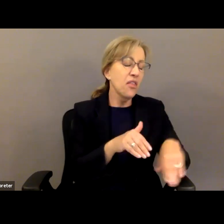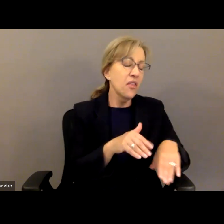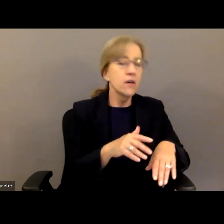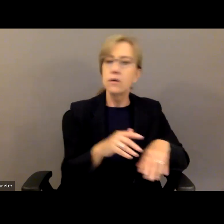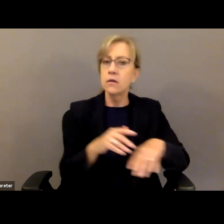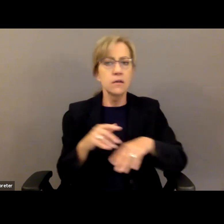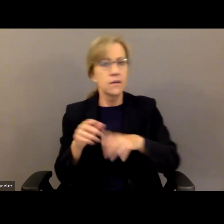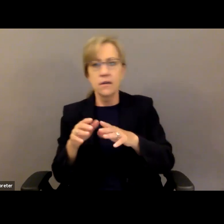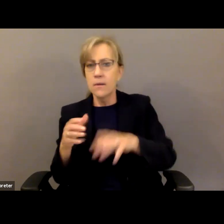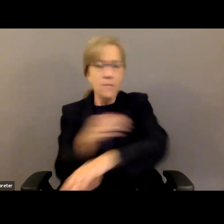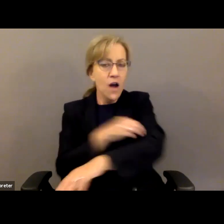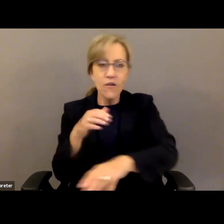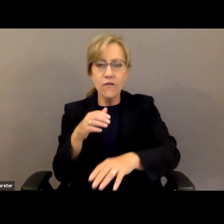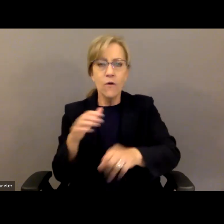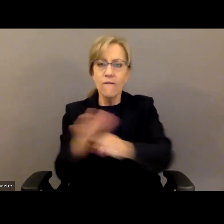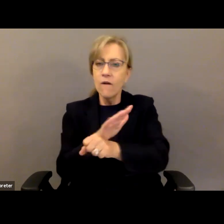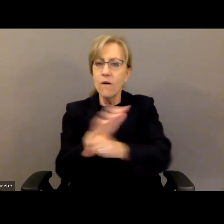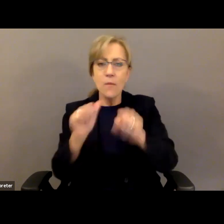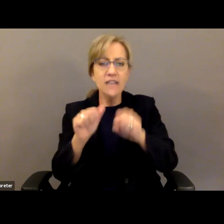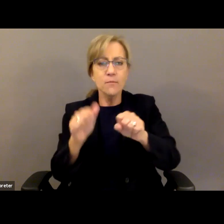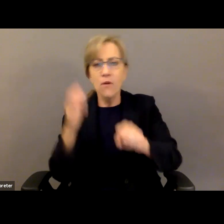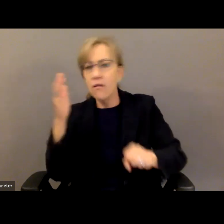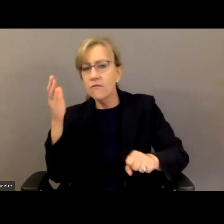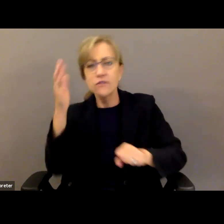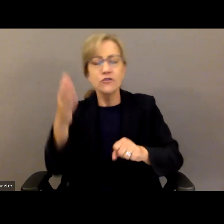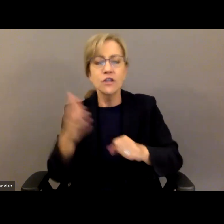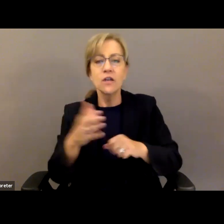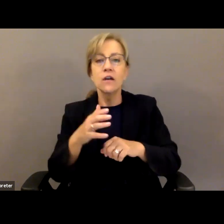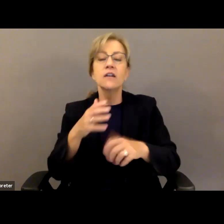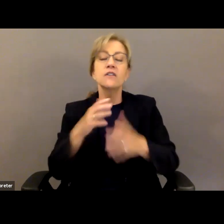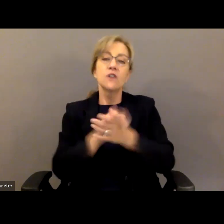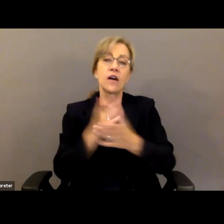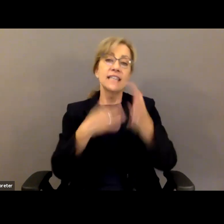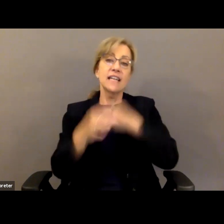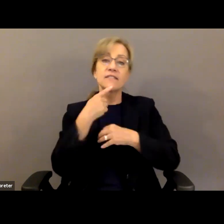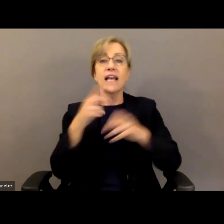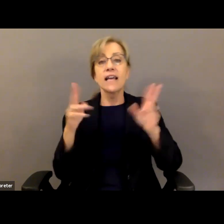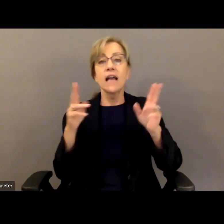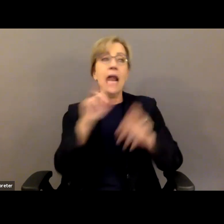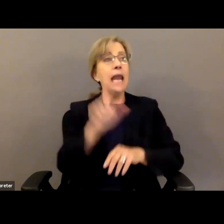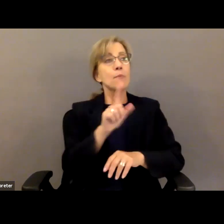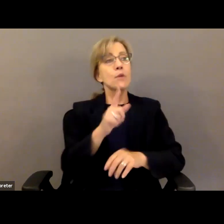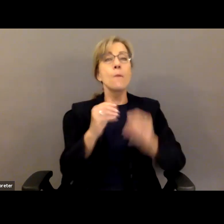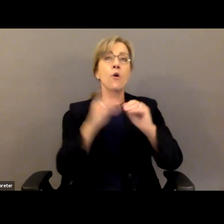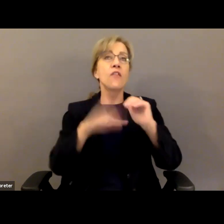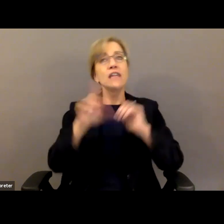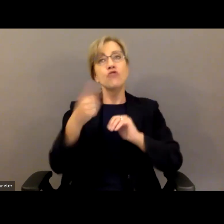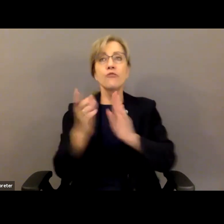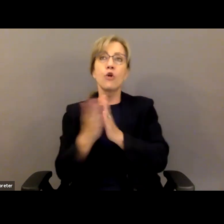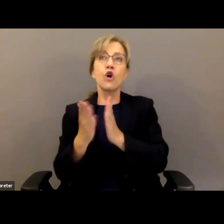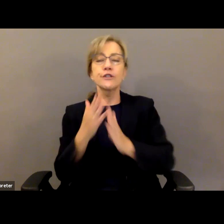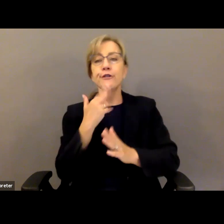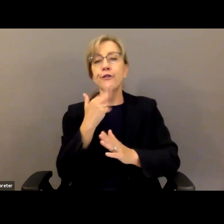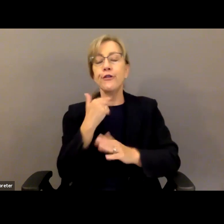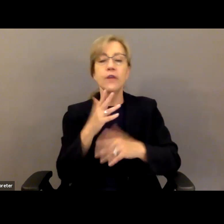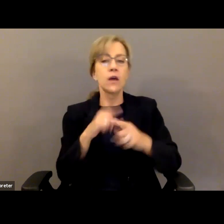potential. So what I wish we could do, instead of saying that libraries are about more than just books, is shift a little bit and put those